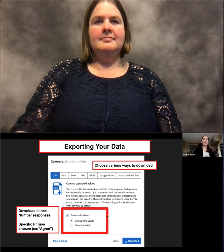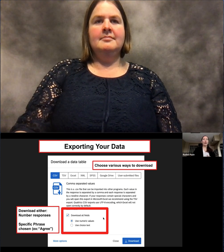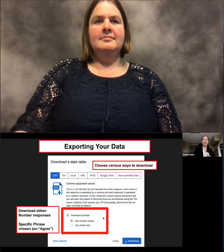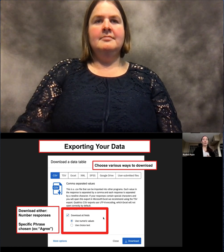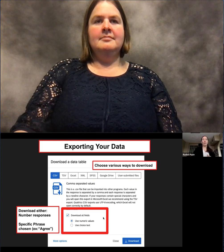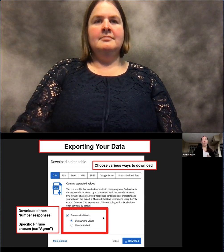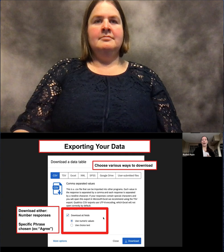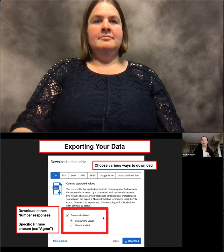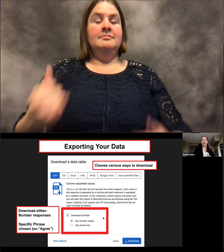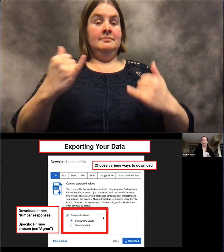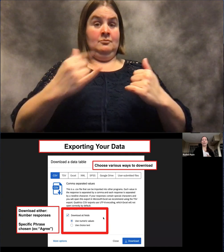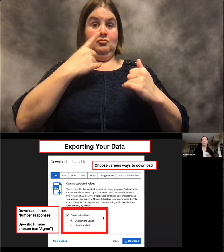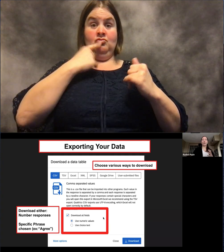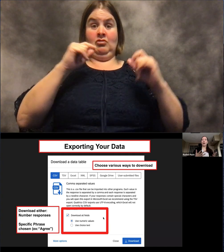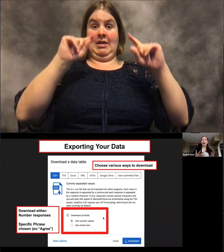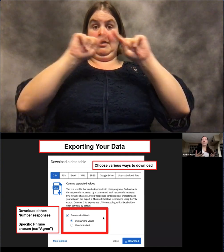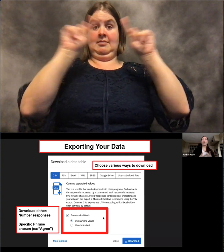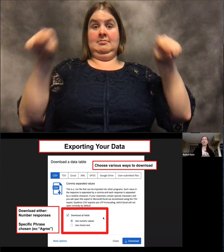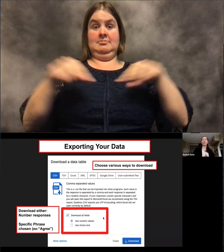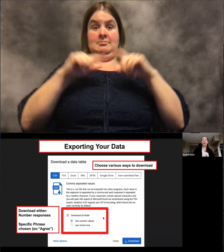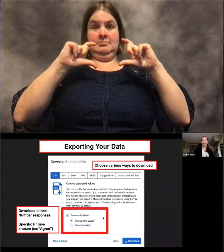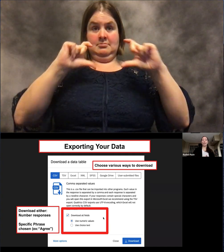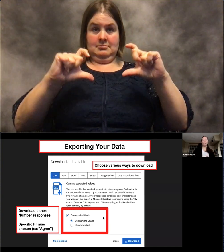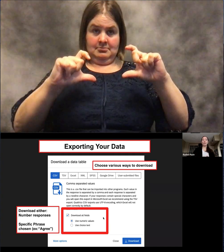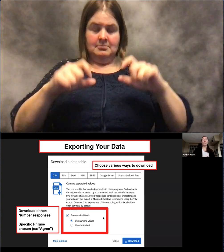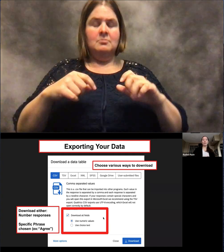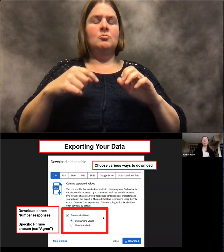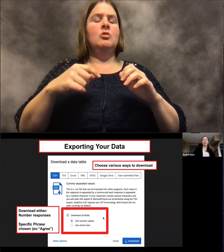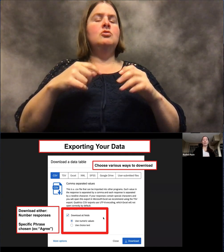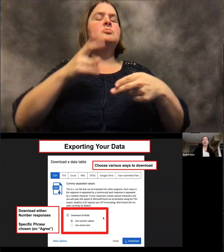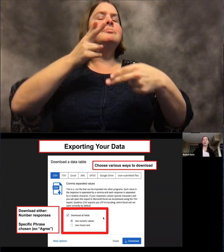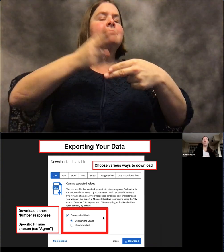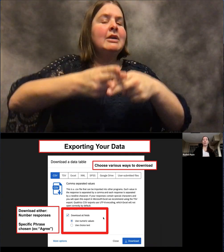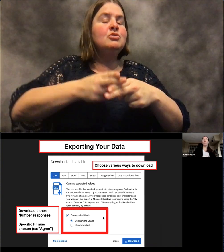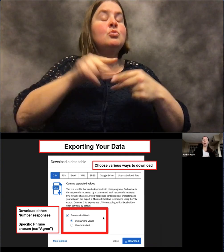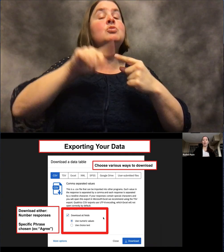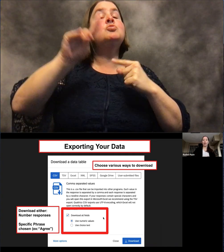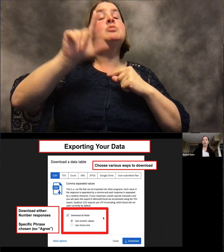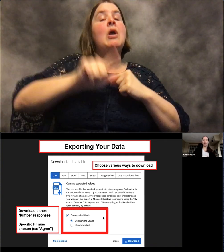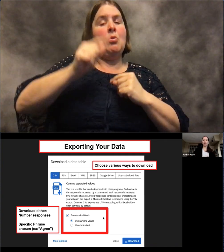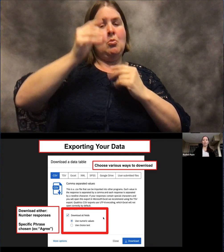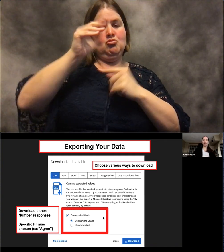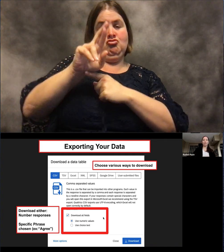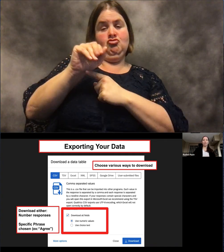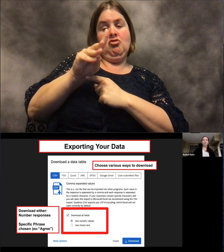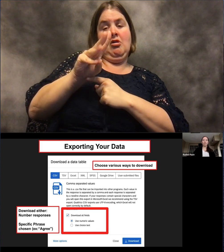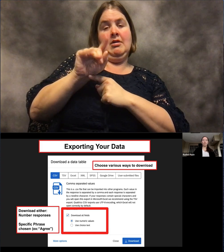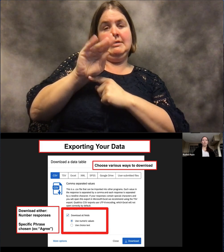So here I want to point out that there are a couple different ways that you can download your raw data.